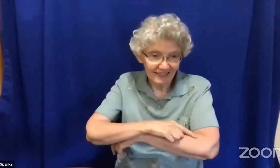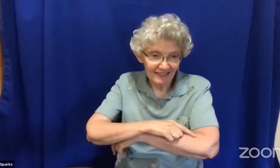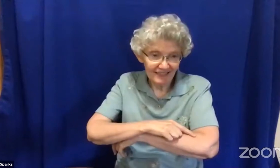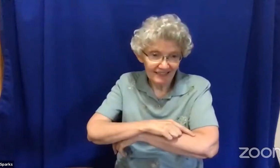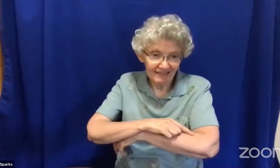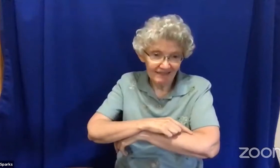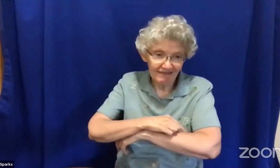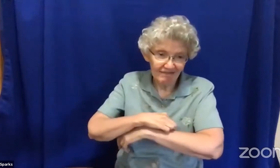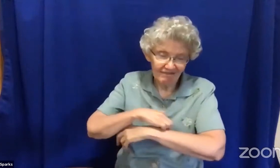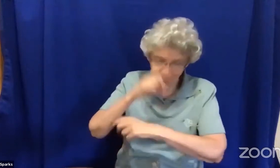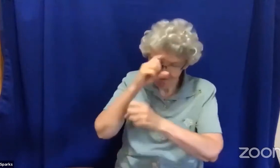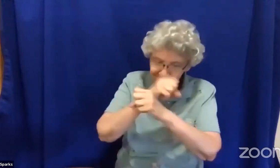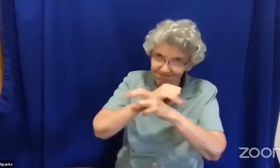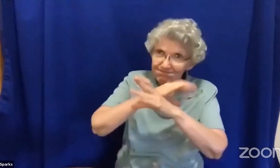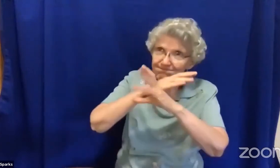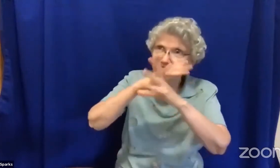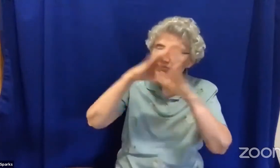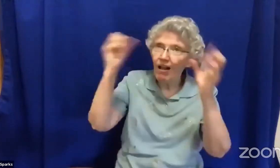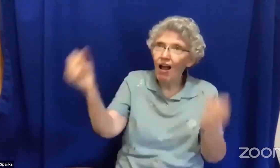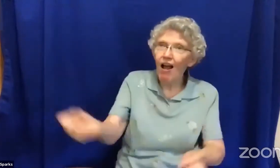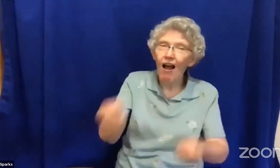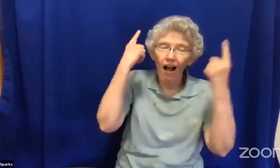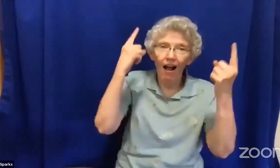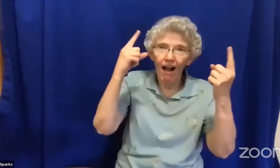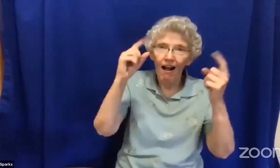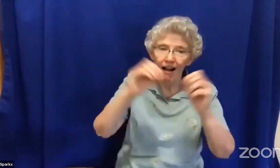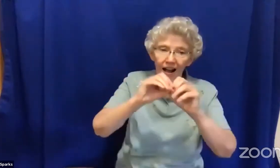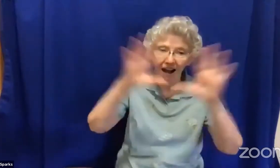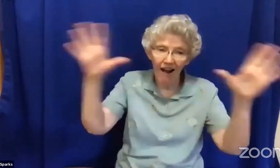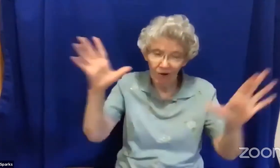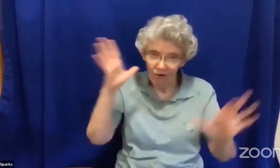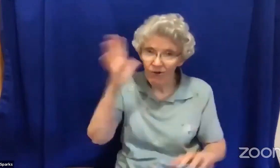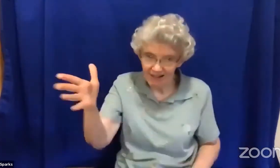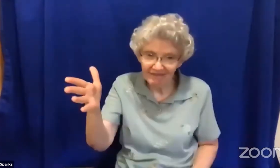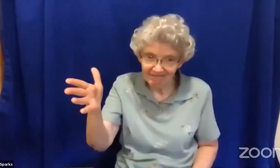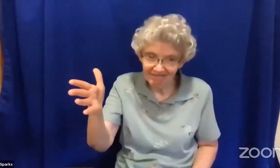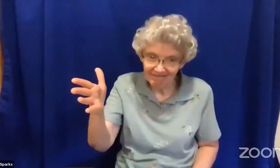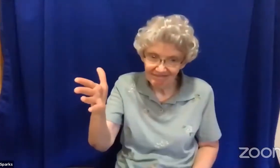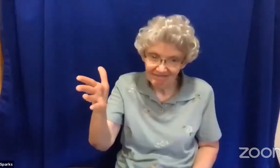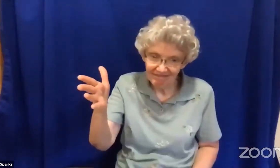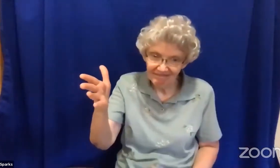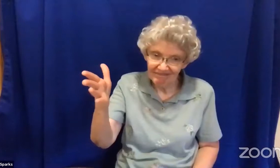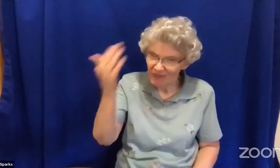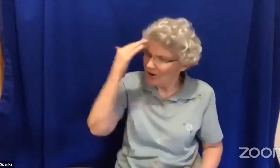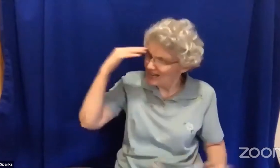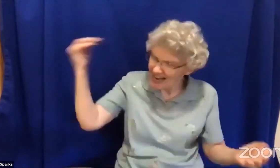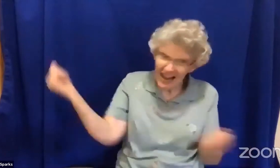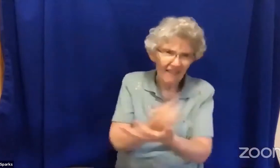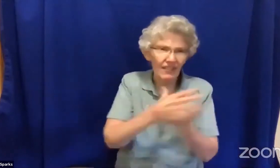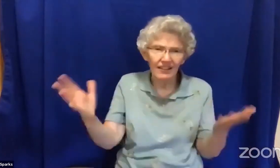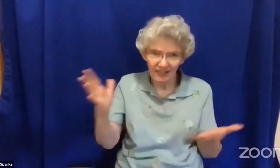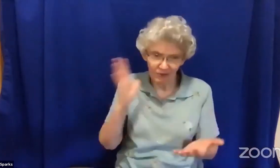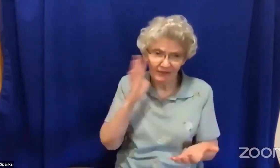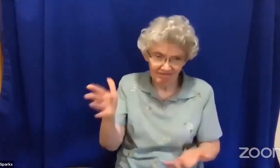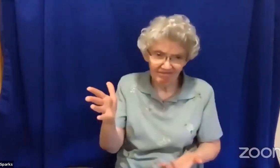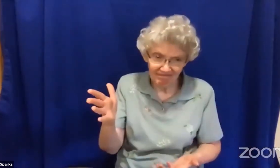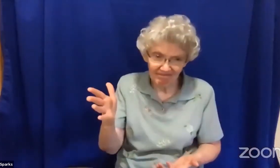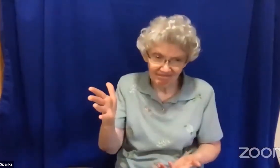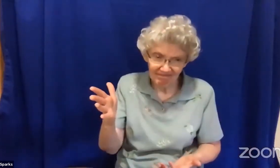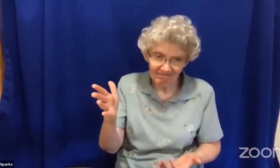But what is perfect will someday appear, and what isn't